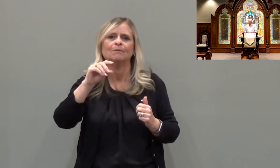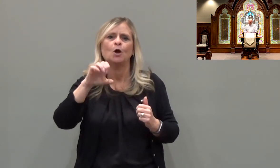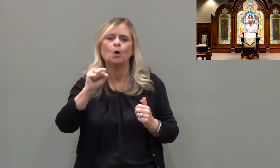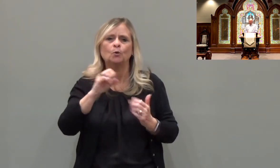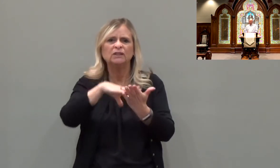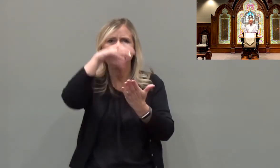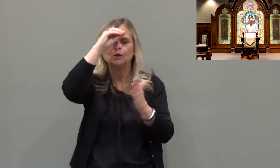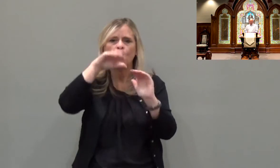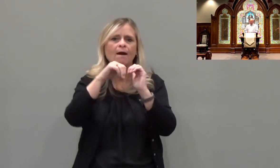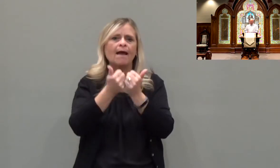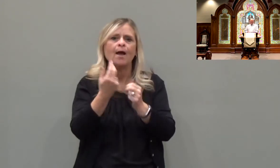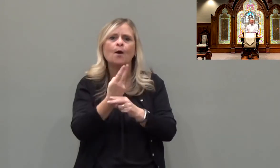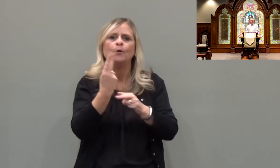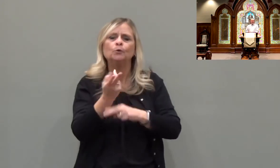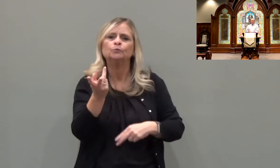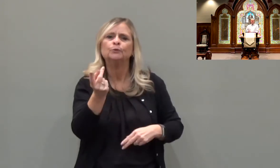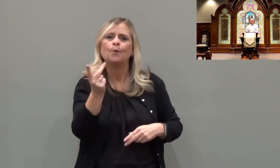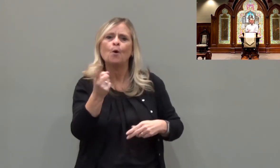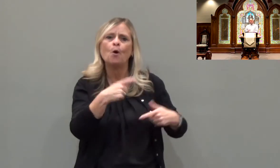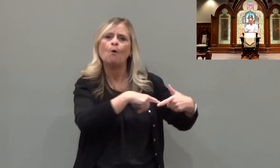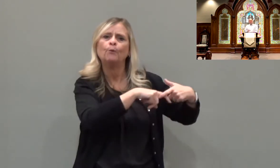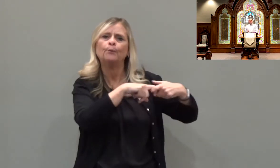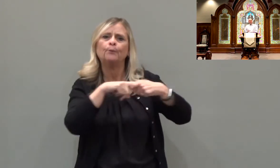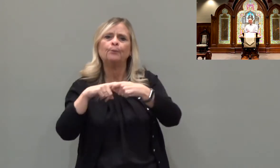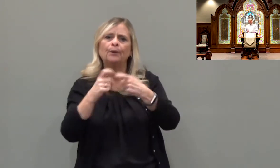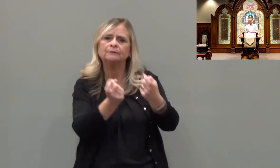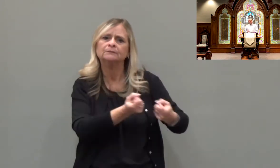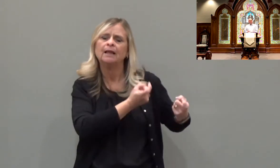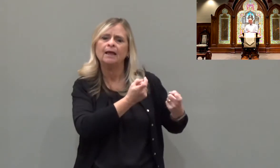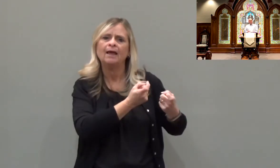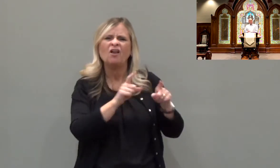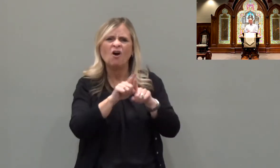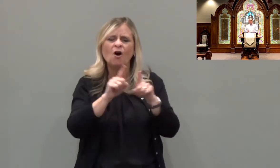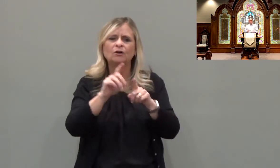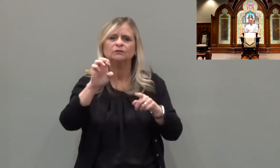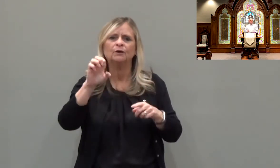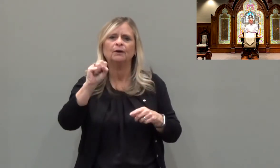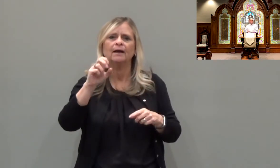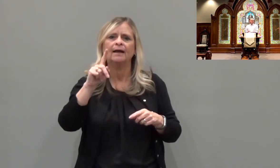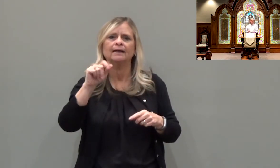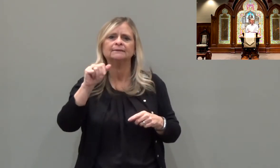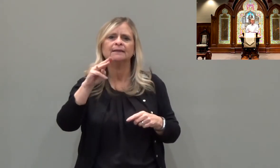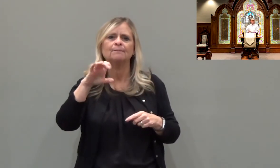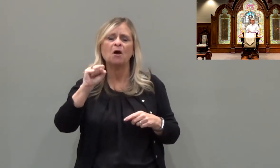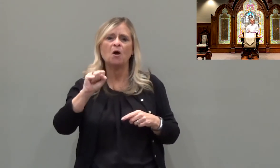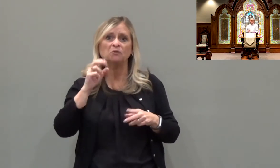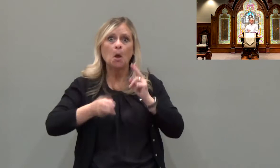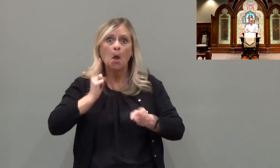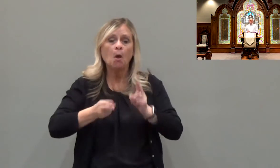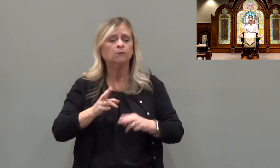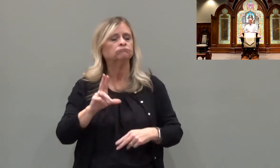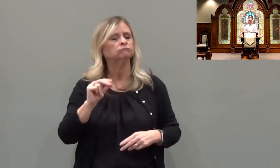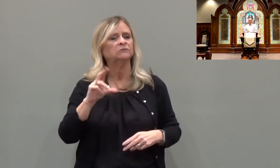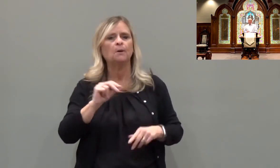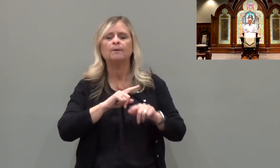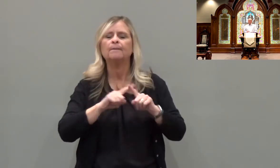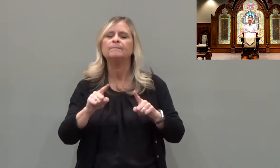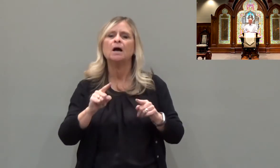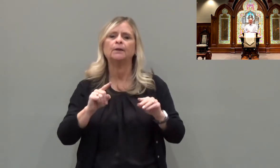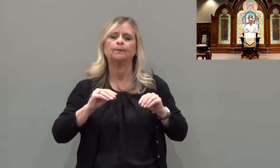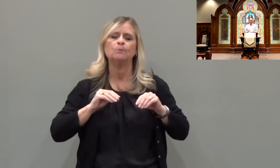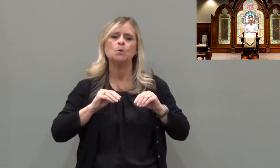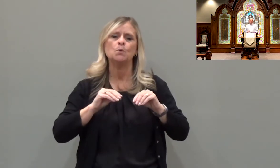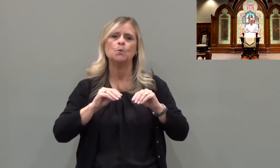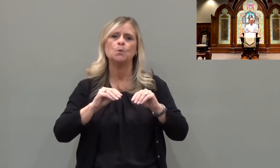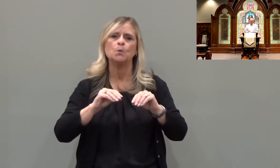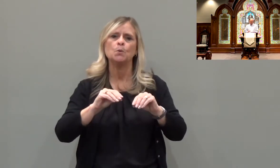to pull sleds. He learned how they never hurried, but moved deliberately and steadily, so they